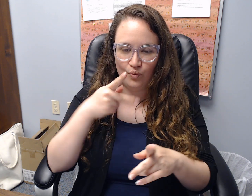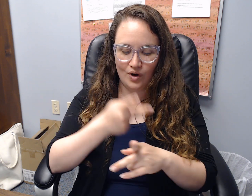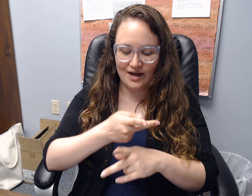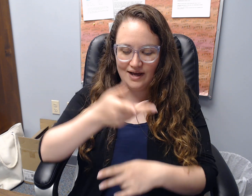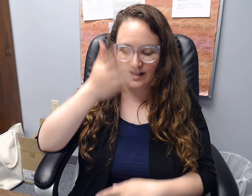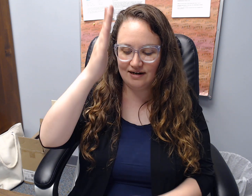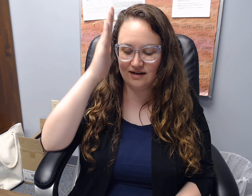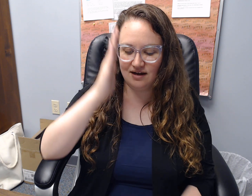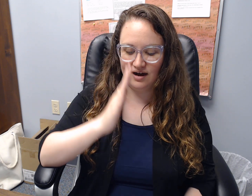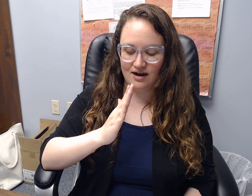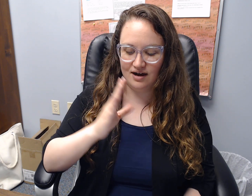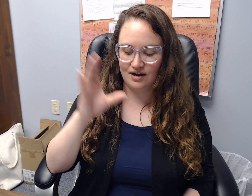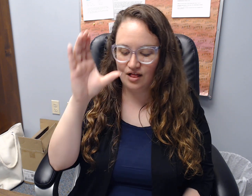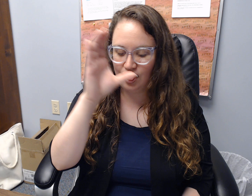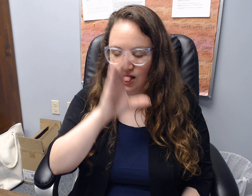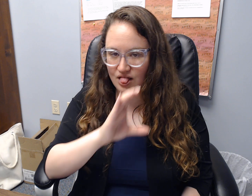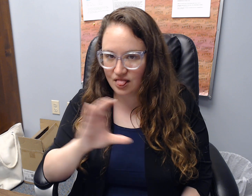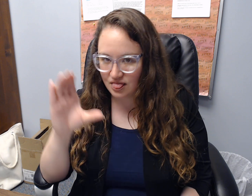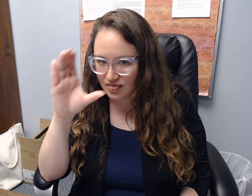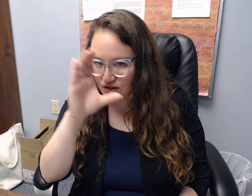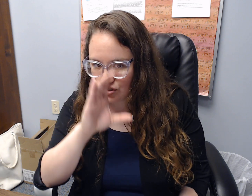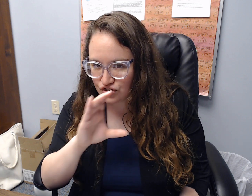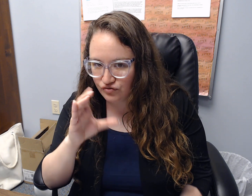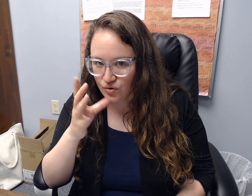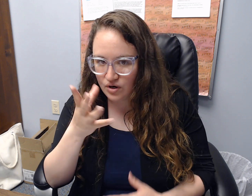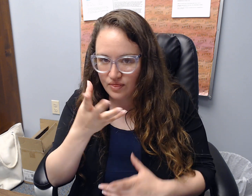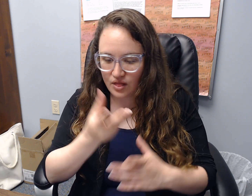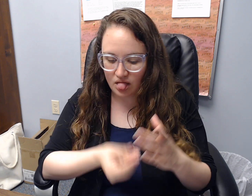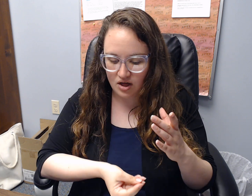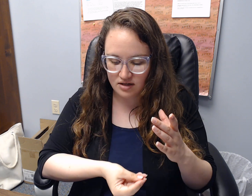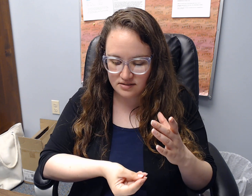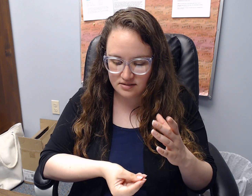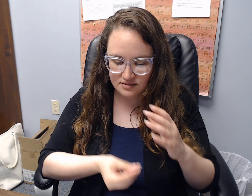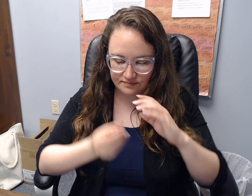What kind of God looks for the lost?